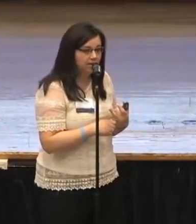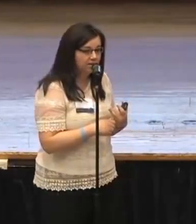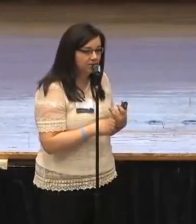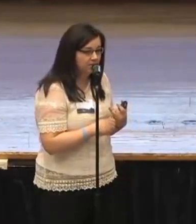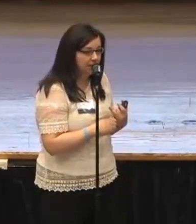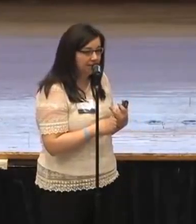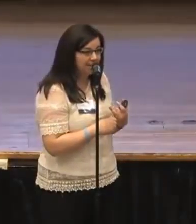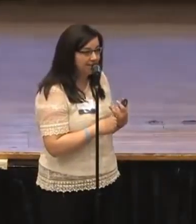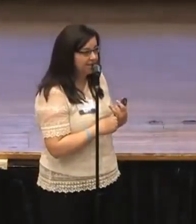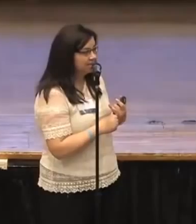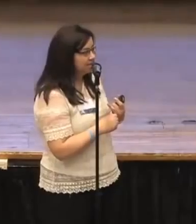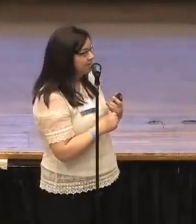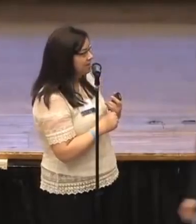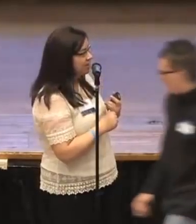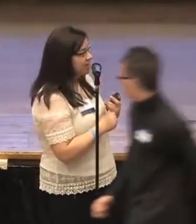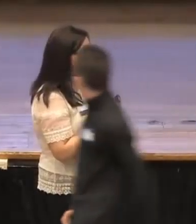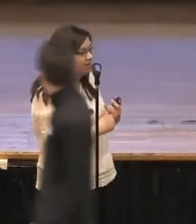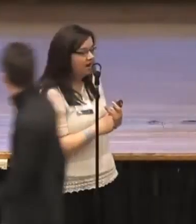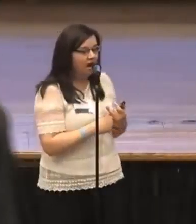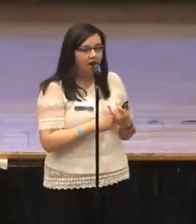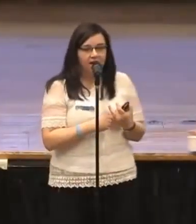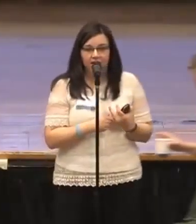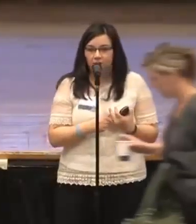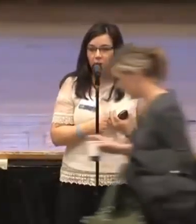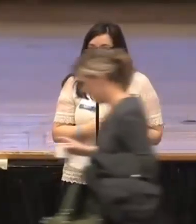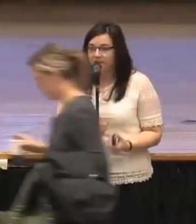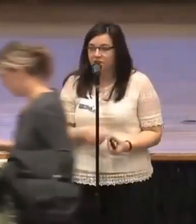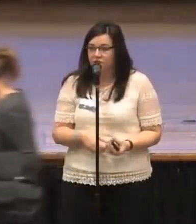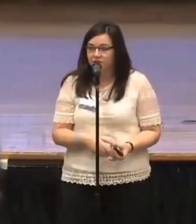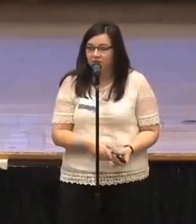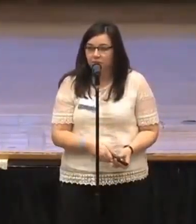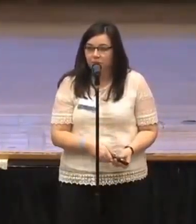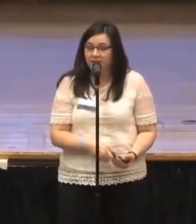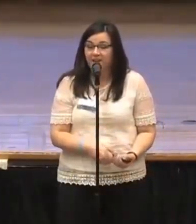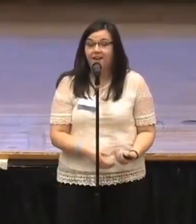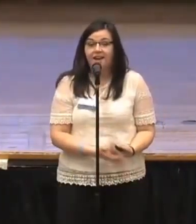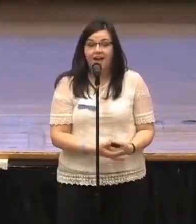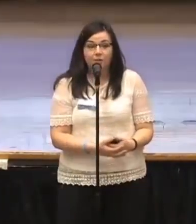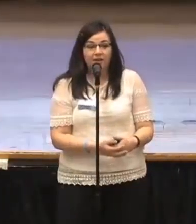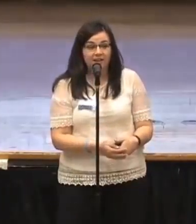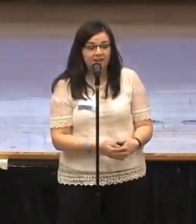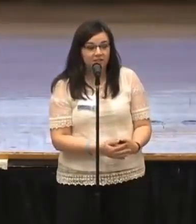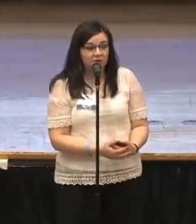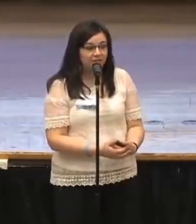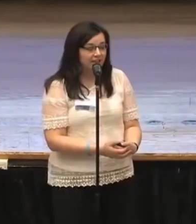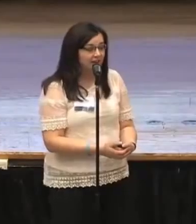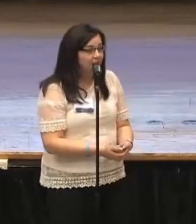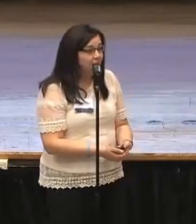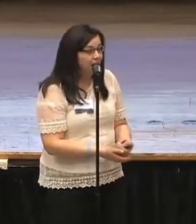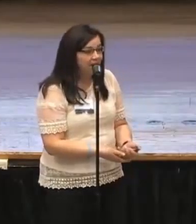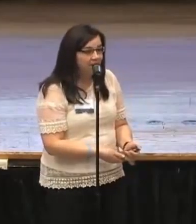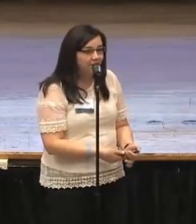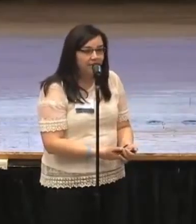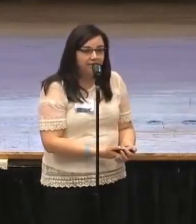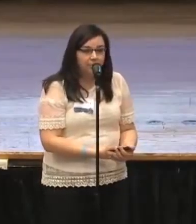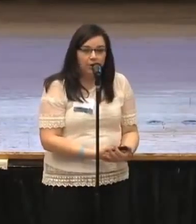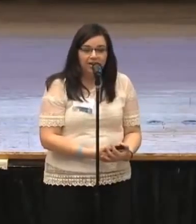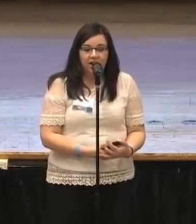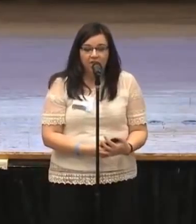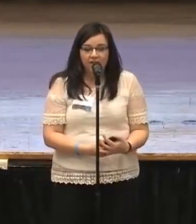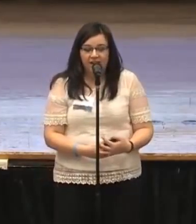open spaces discussion on exploring issues of community, equity, and diversity. My name is